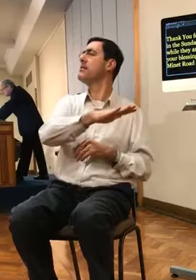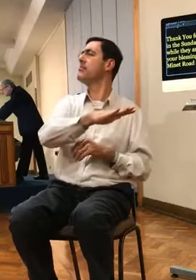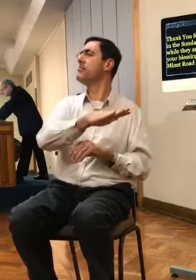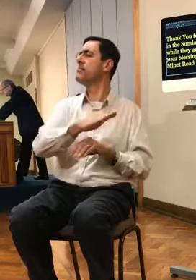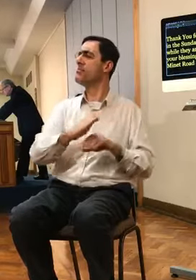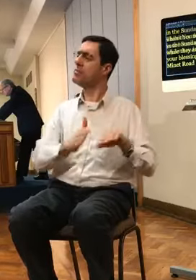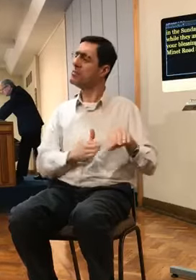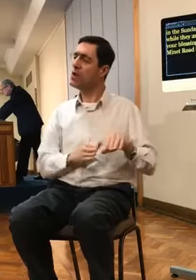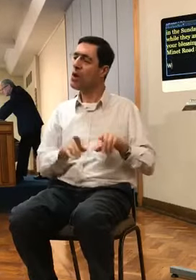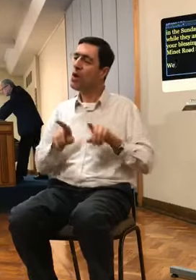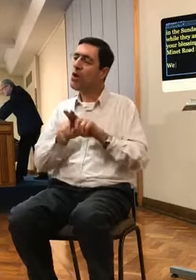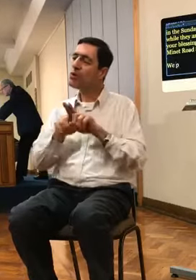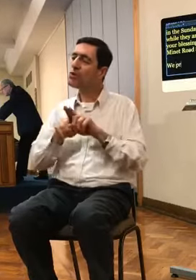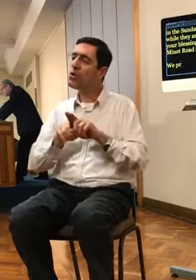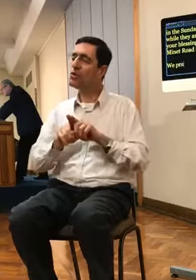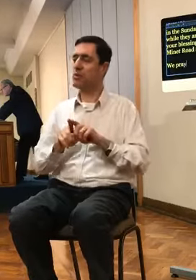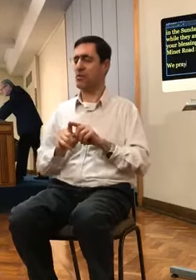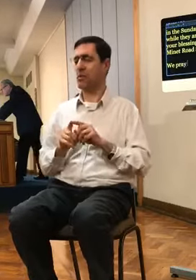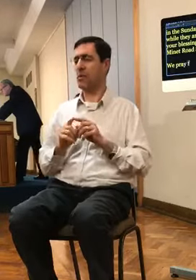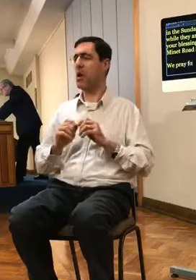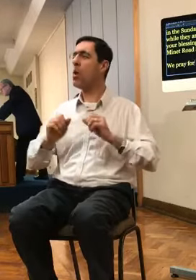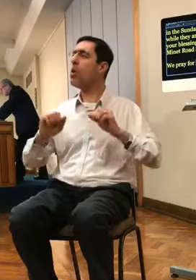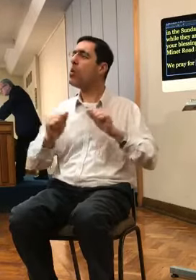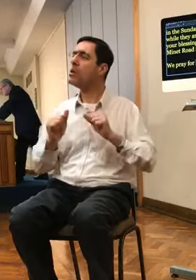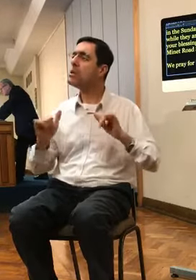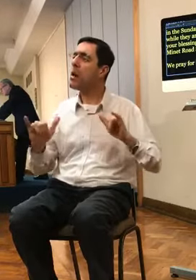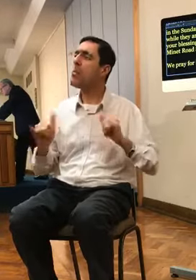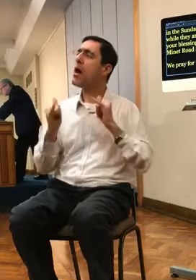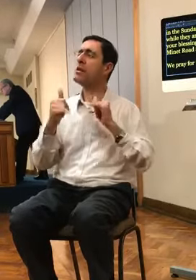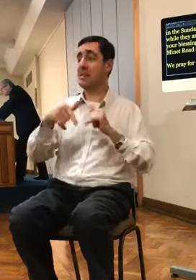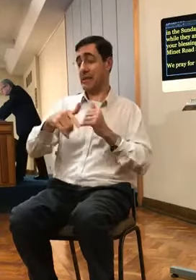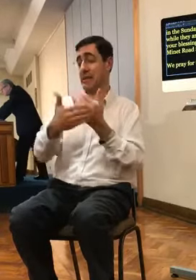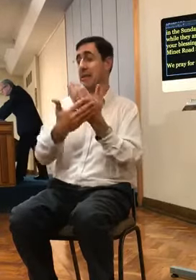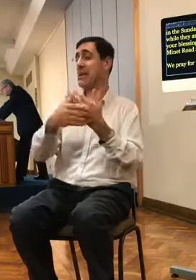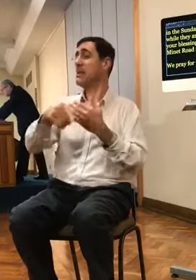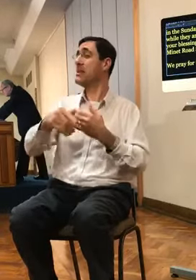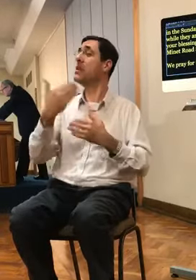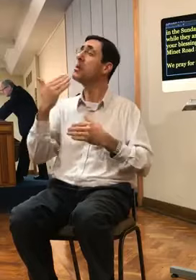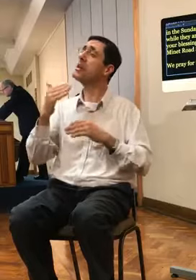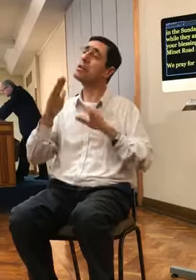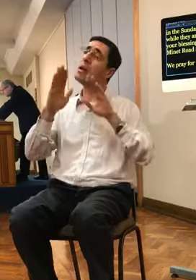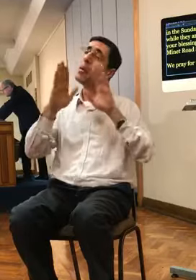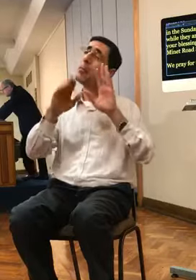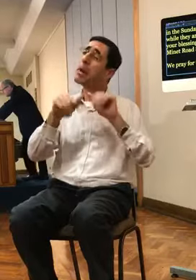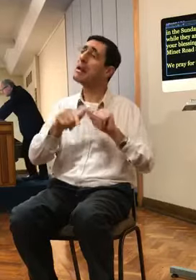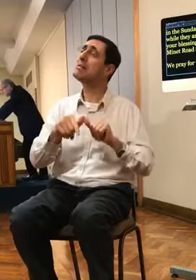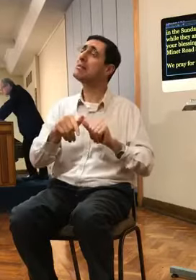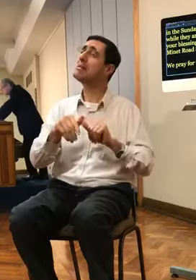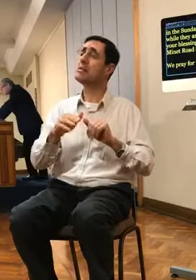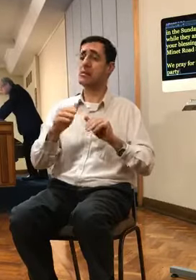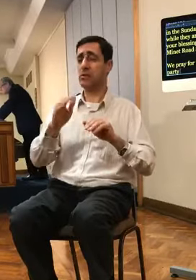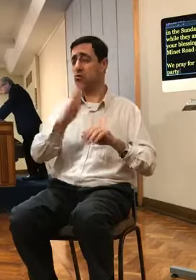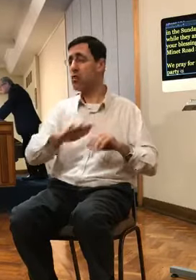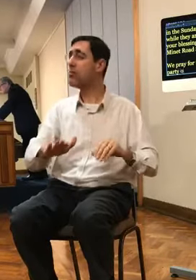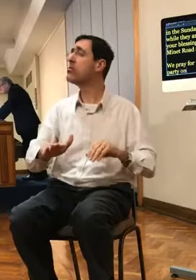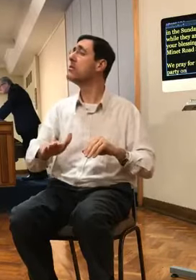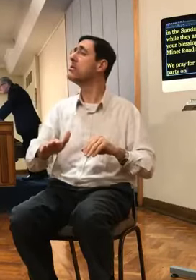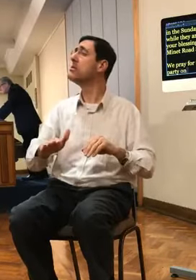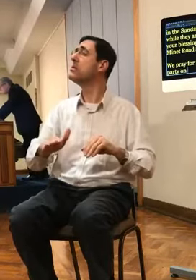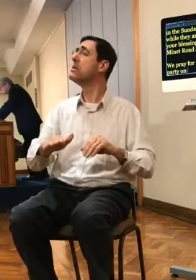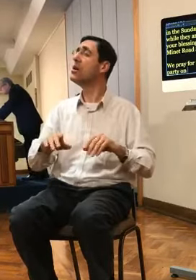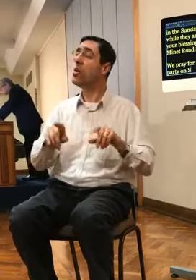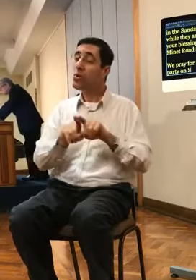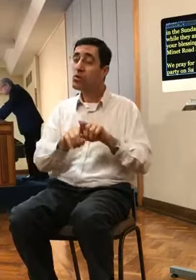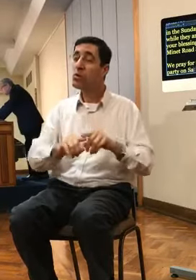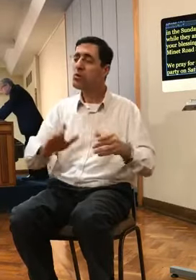look to thee, gracious God, for safety and enabling and blessing, a time of enjoyment for the children, a time